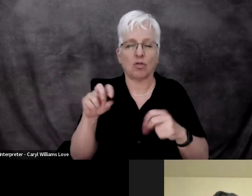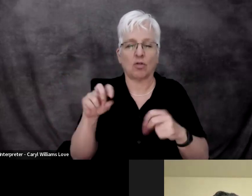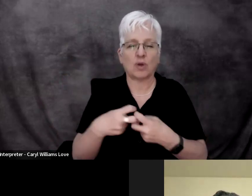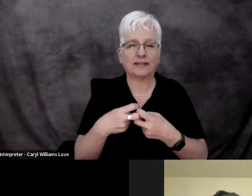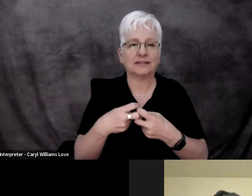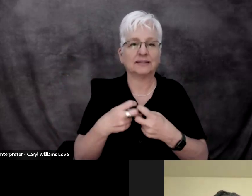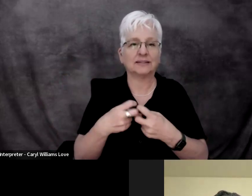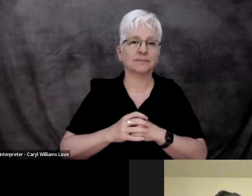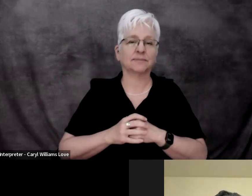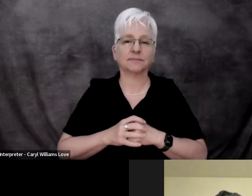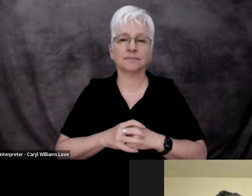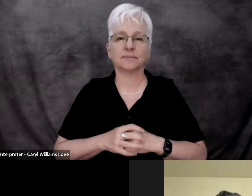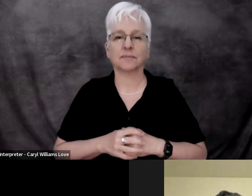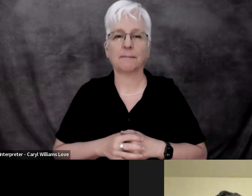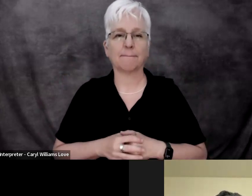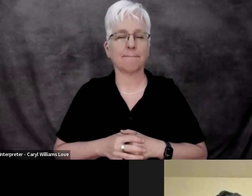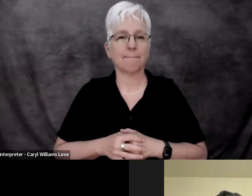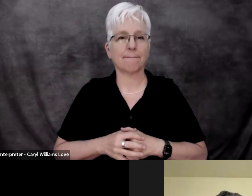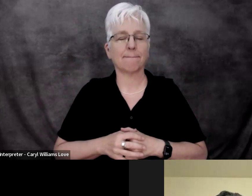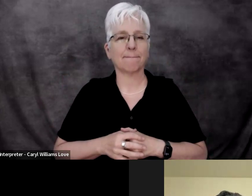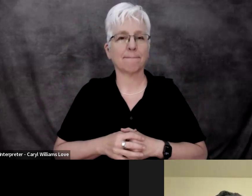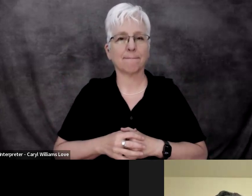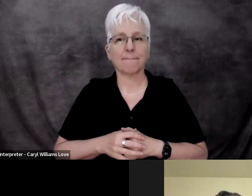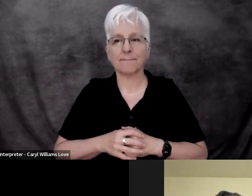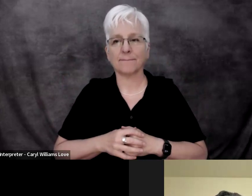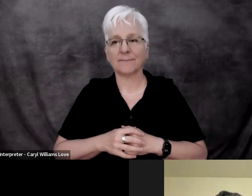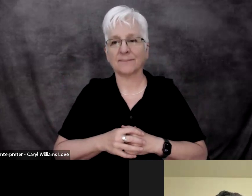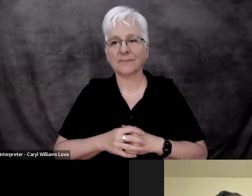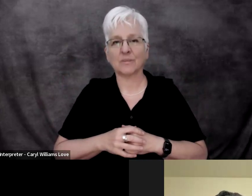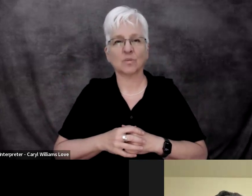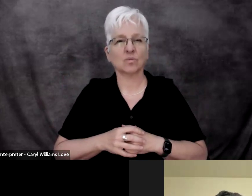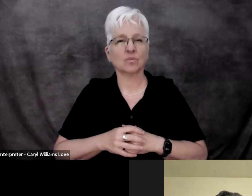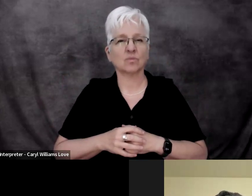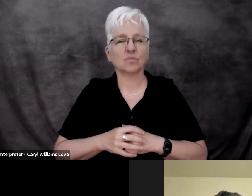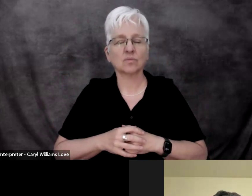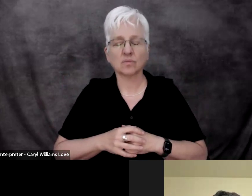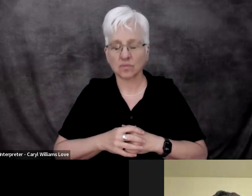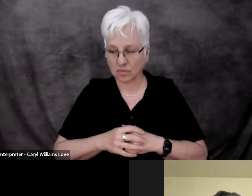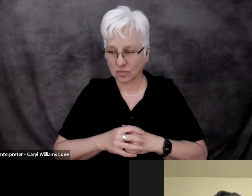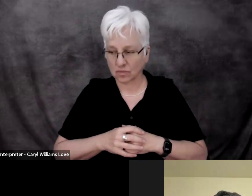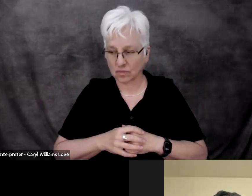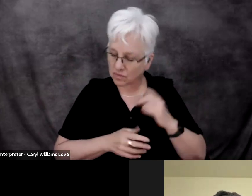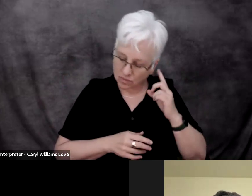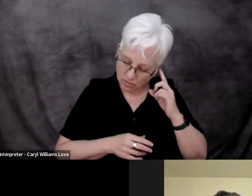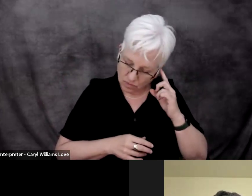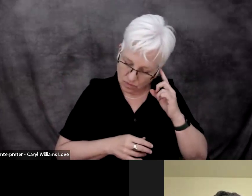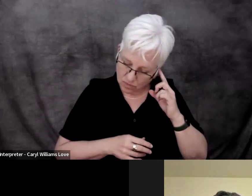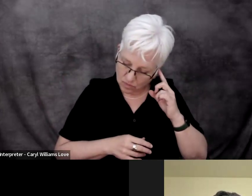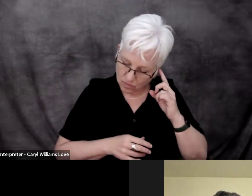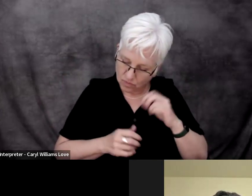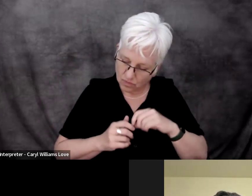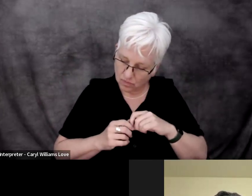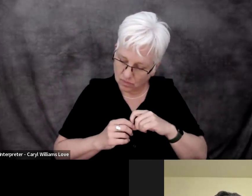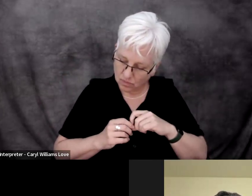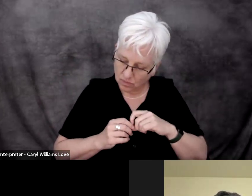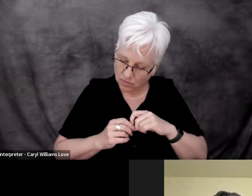Jim. Boy, people are chomping at the bit over here. All right. Okay, so how much time do I have to make sure everybody gets to talk? But let me talk. We have